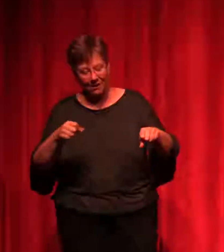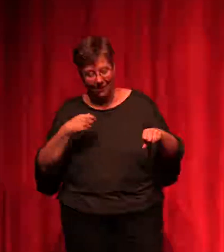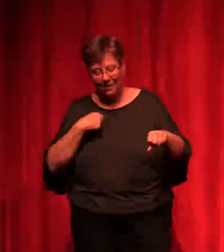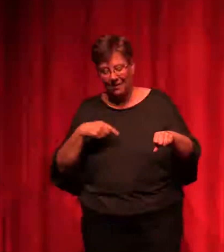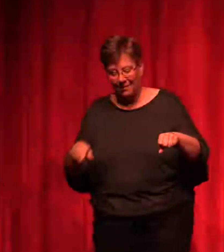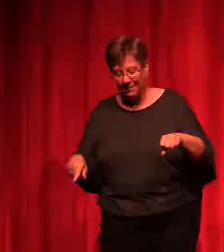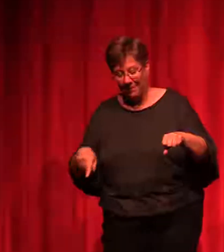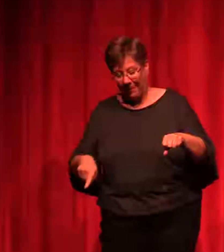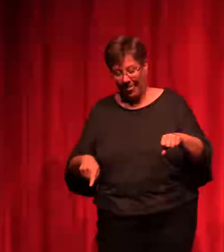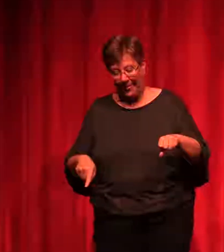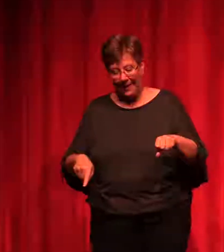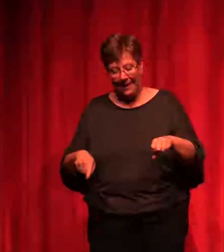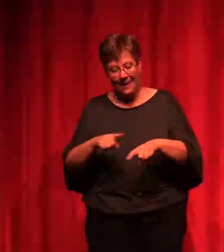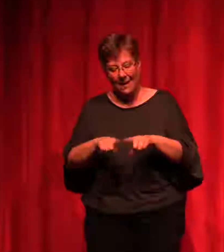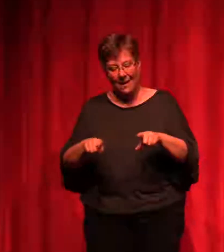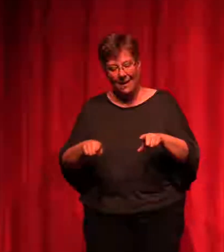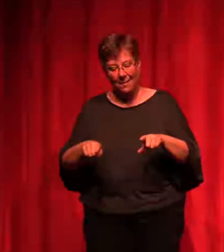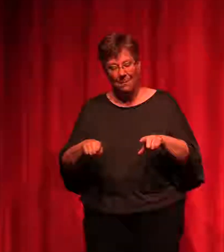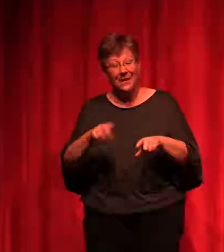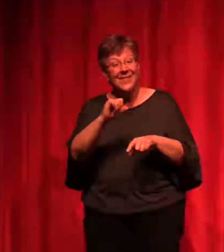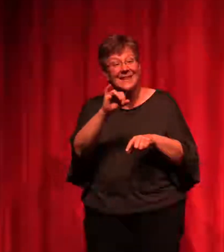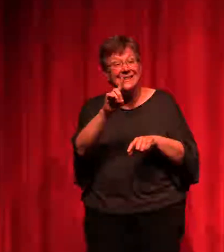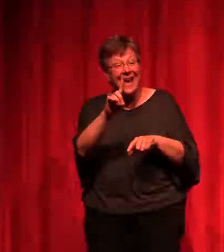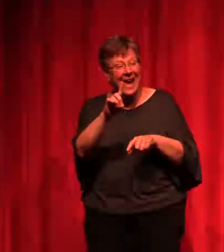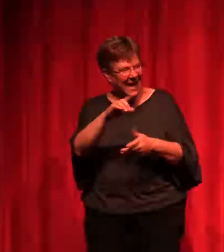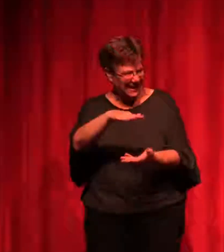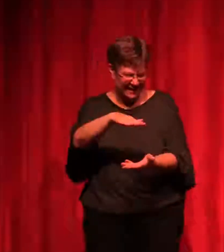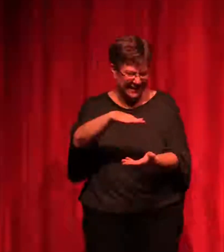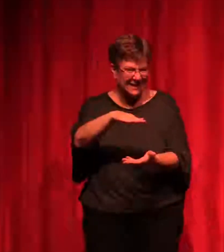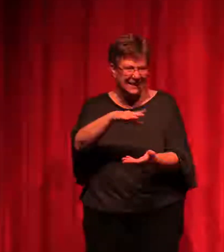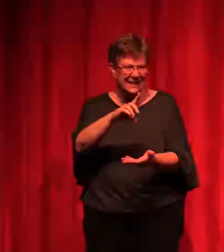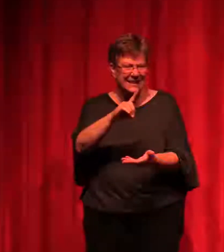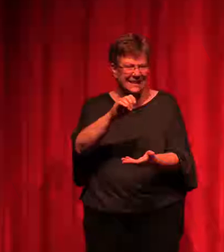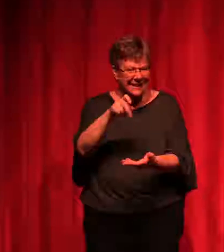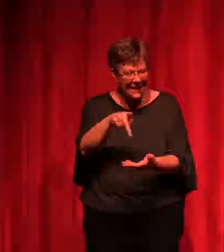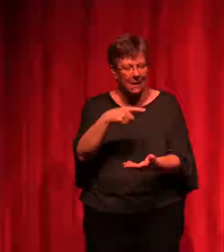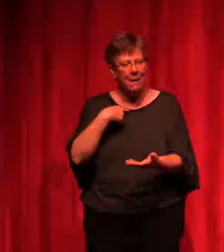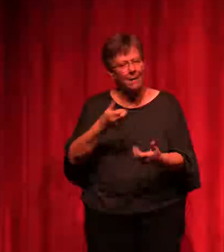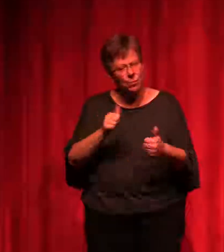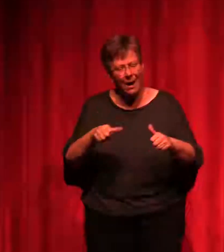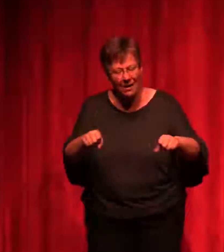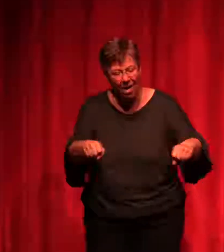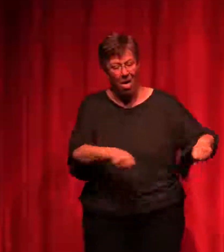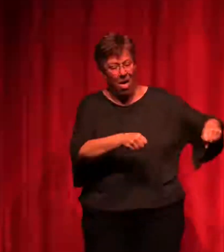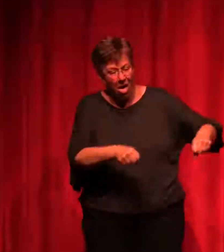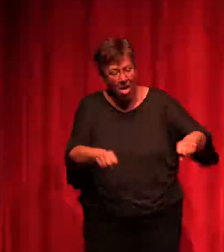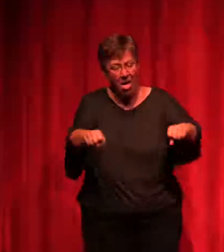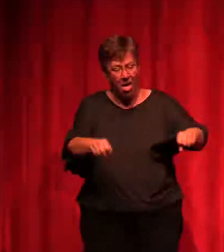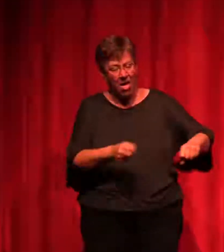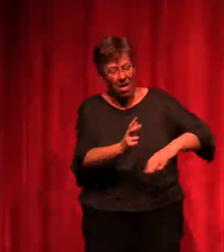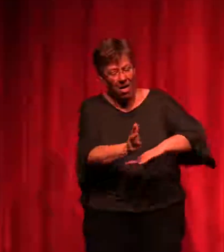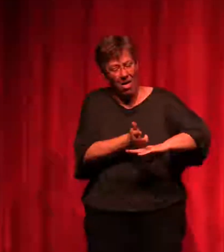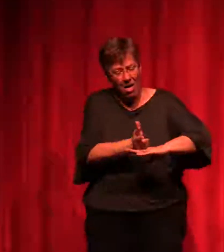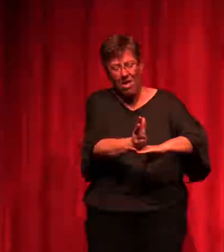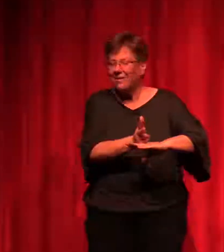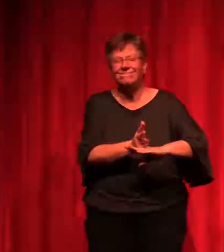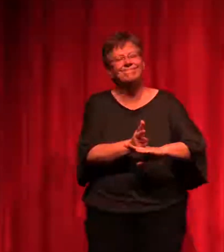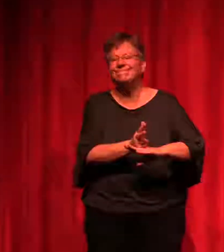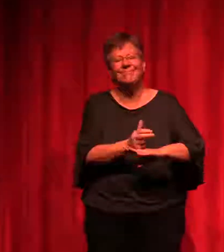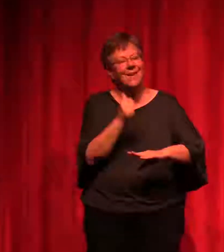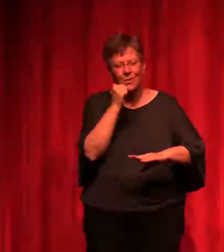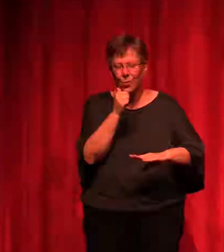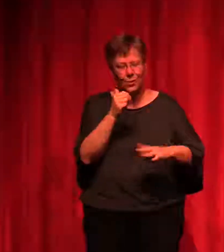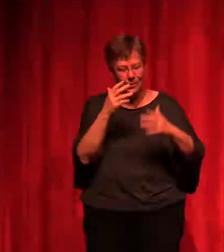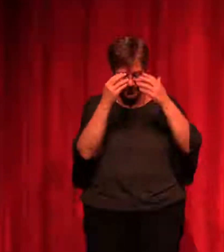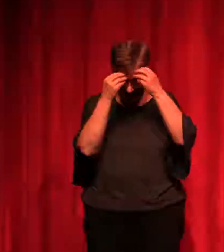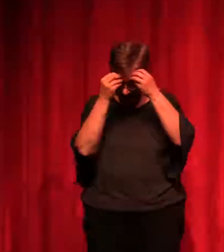it's pointed the wrong way, and the sand's about this deep, and I'm trying to rock it back and forth. It won't go anywhere. So we kind of